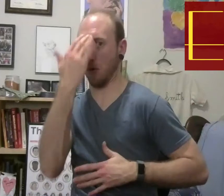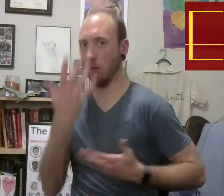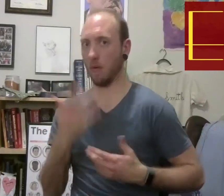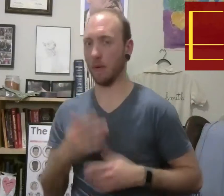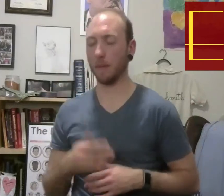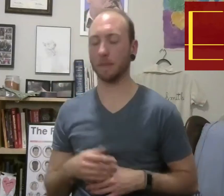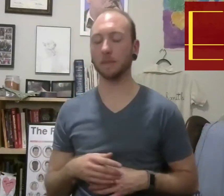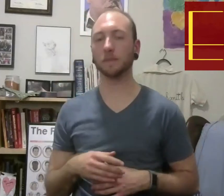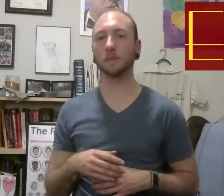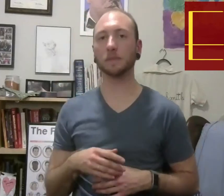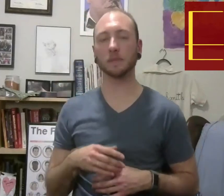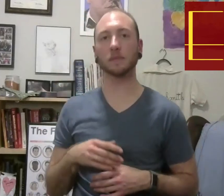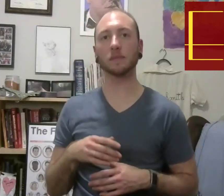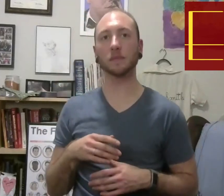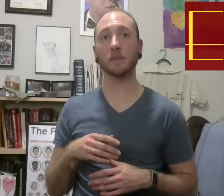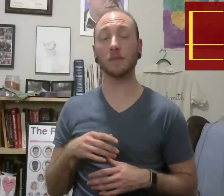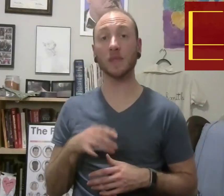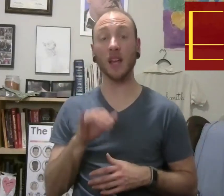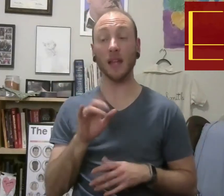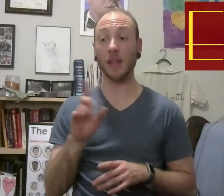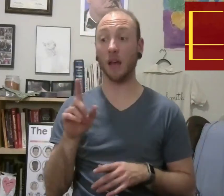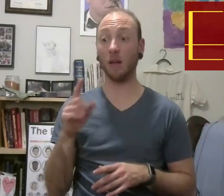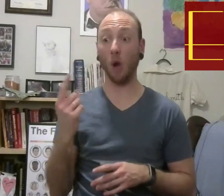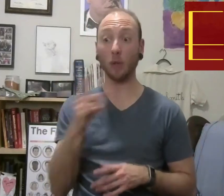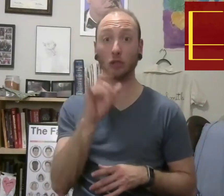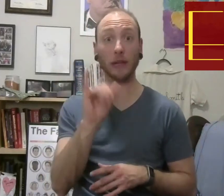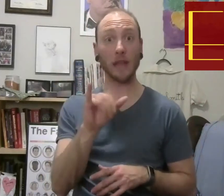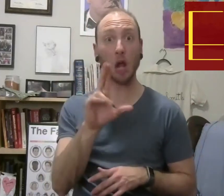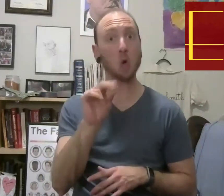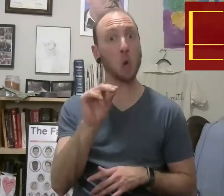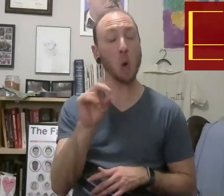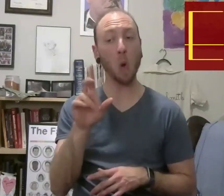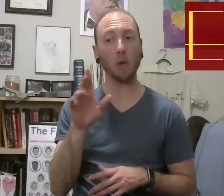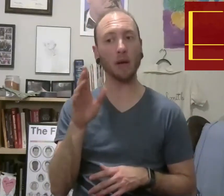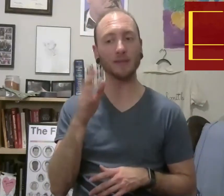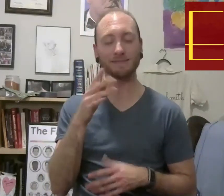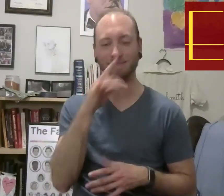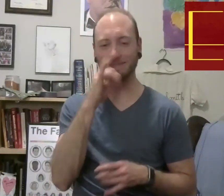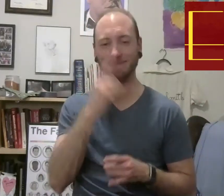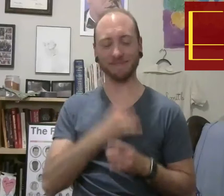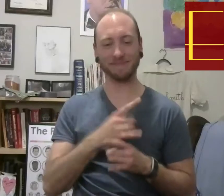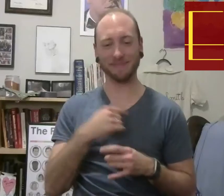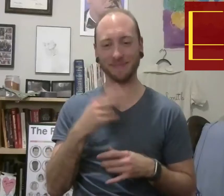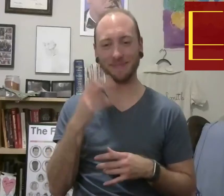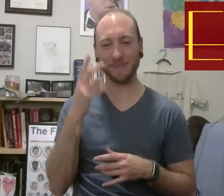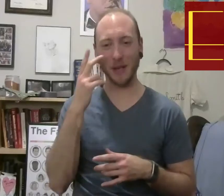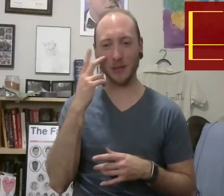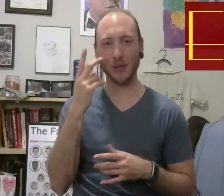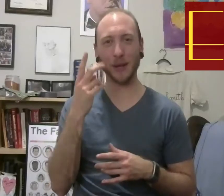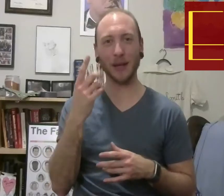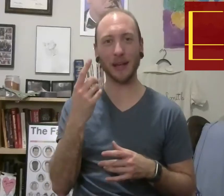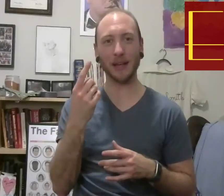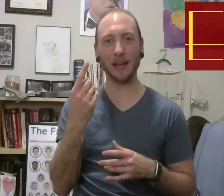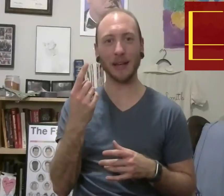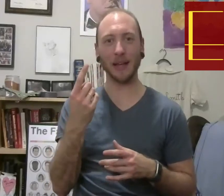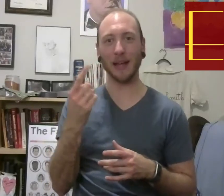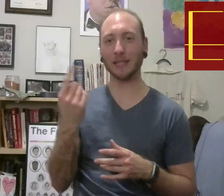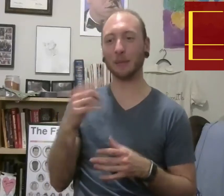and it wasn't always like that. So it's funny, I saw Molly somewhere in here is in Chiang Mai, Thailand, and I used to live there. I lived there